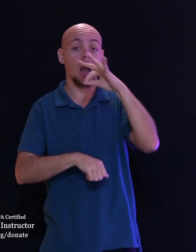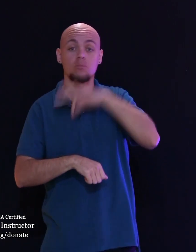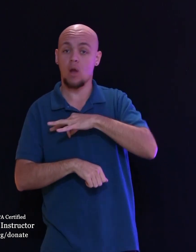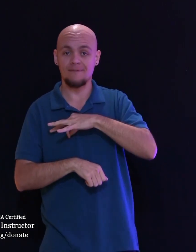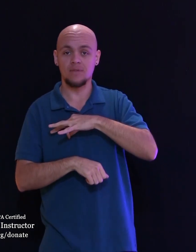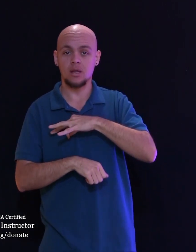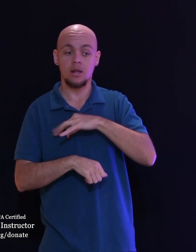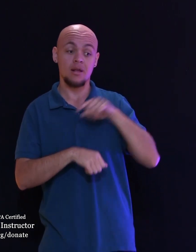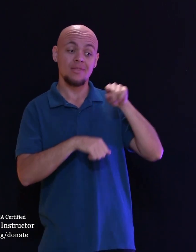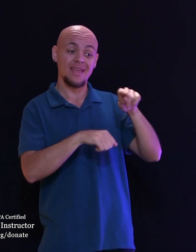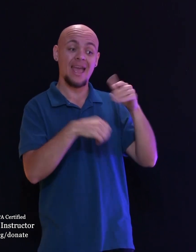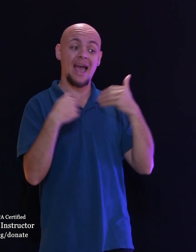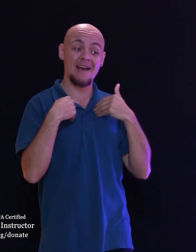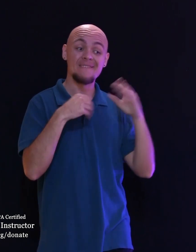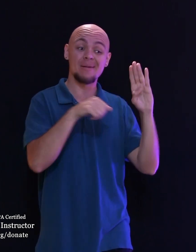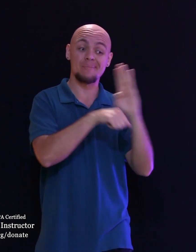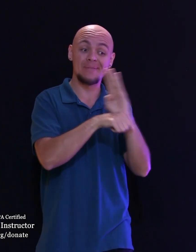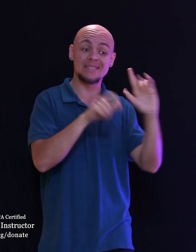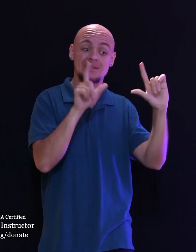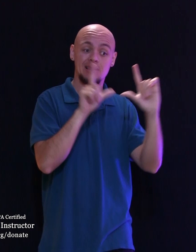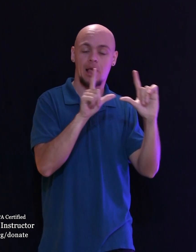were a business, they held a business license.